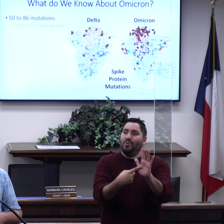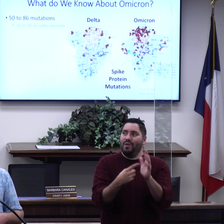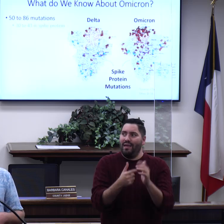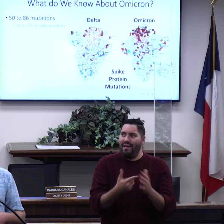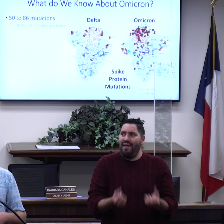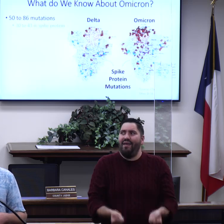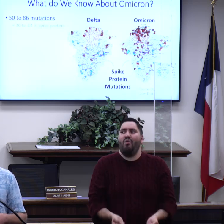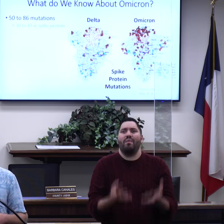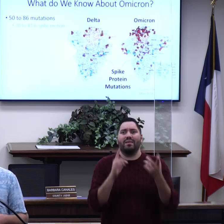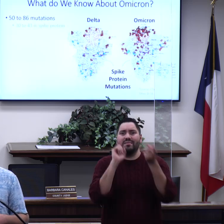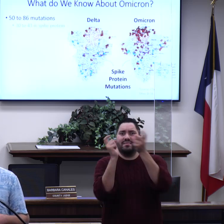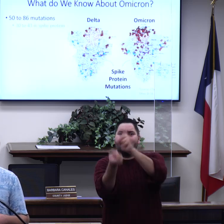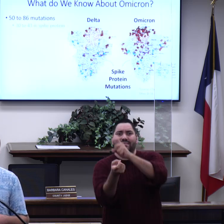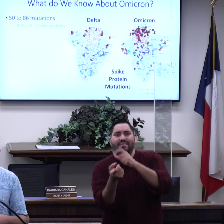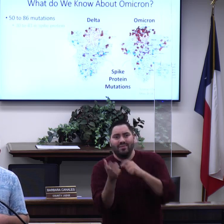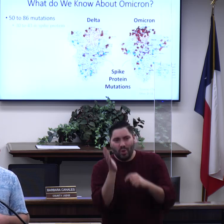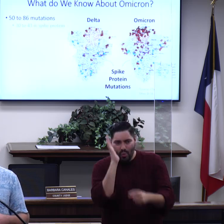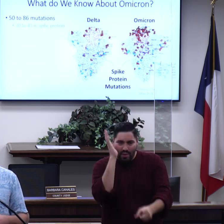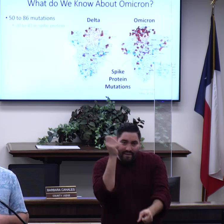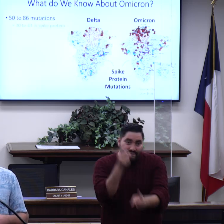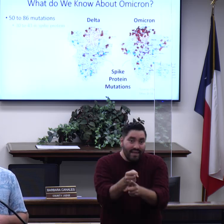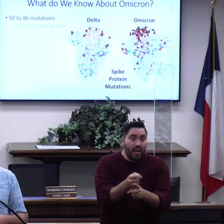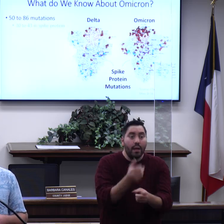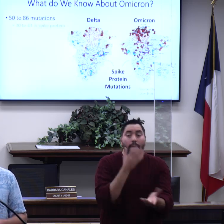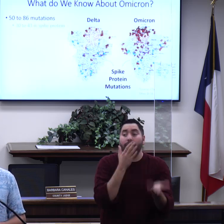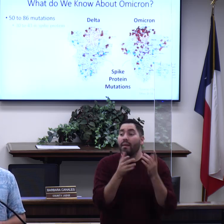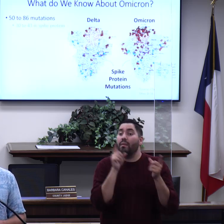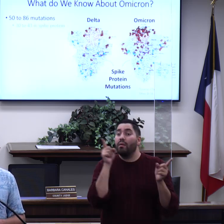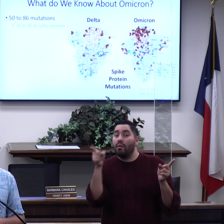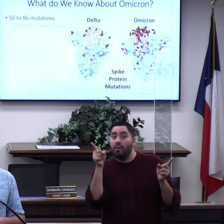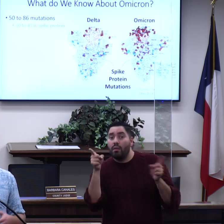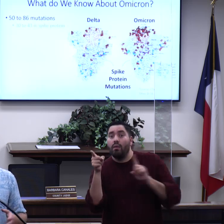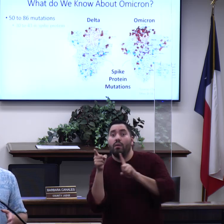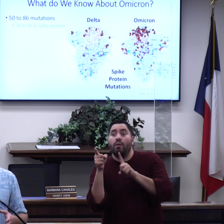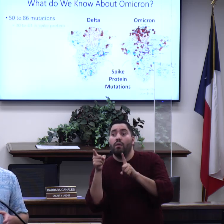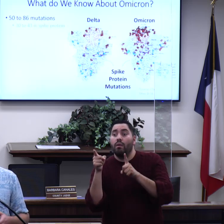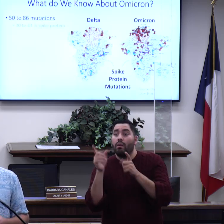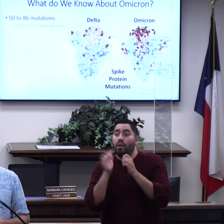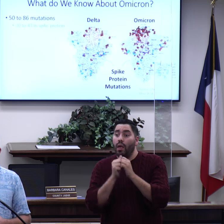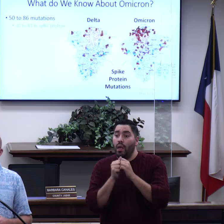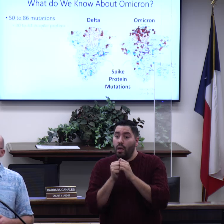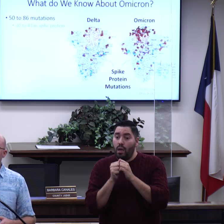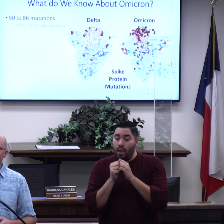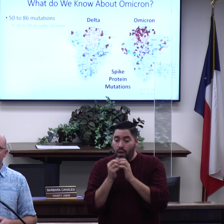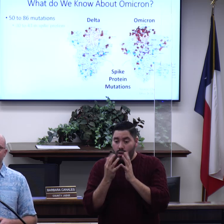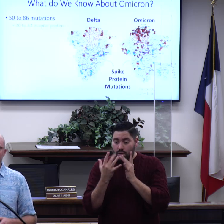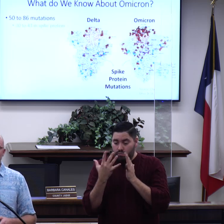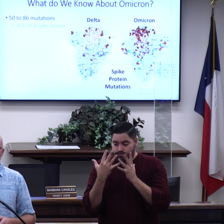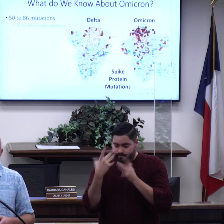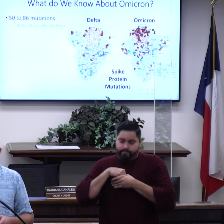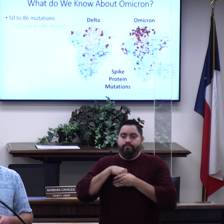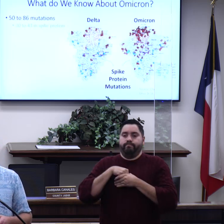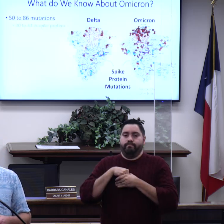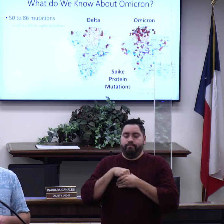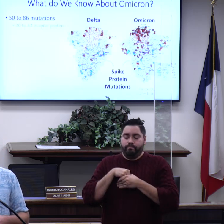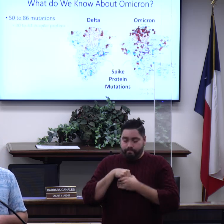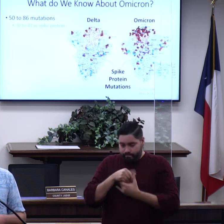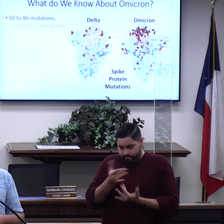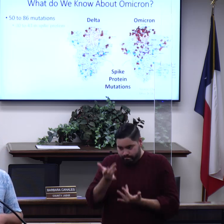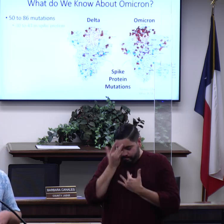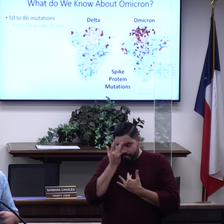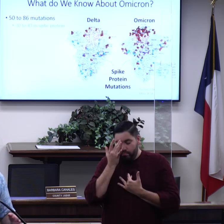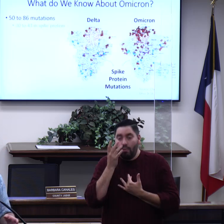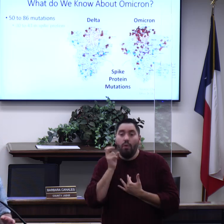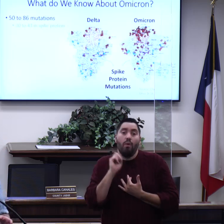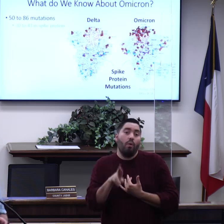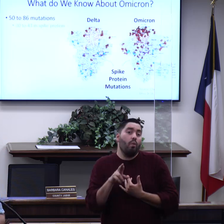it's likely to affect things like the ability of Omicron to open up your cells and get inside. And it's likely to affect the